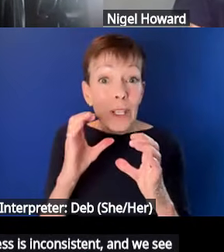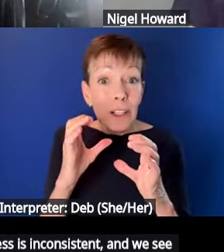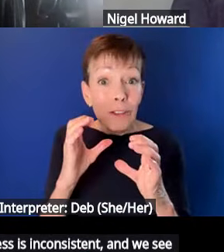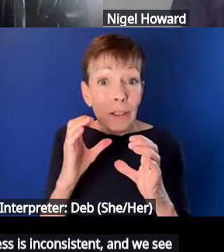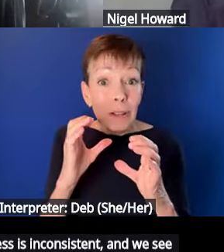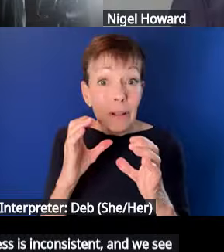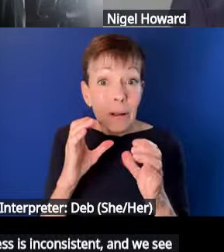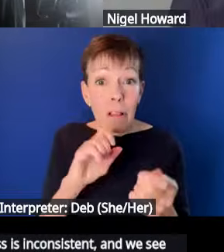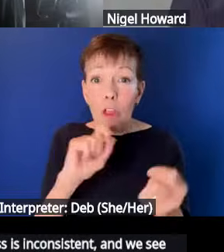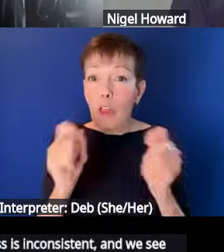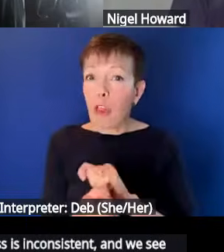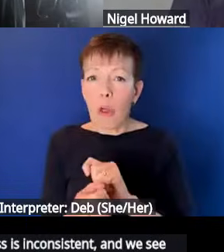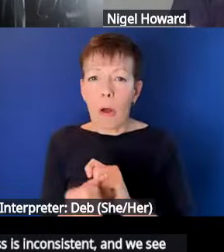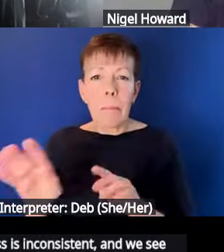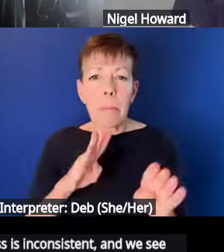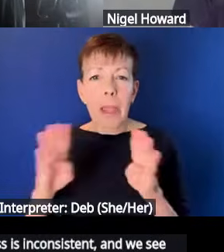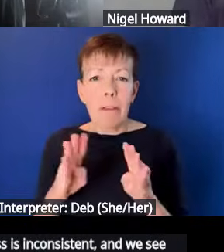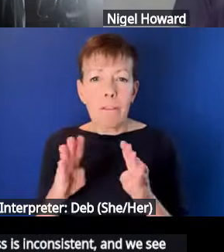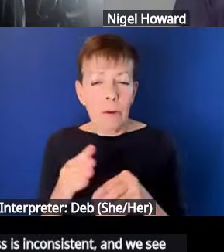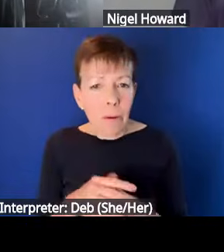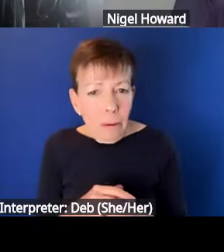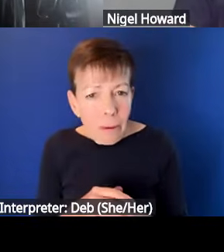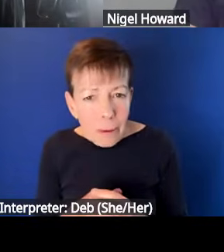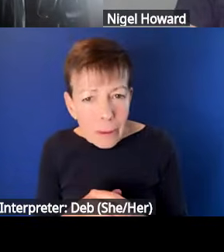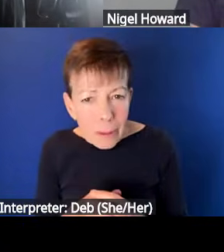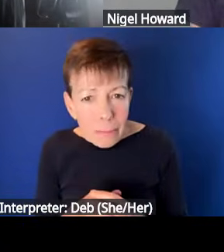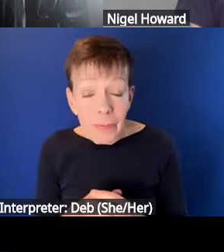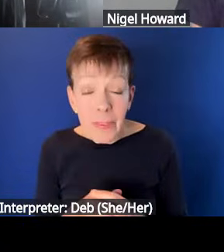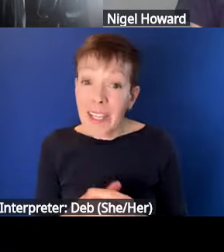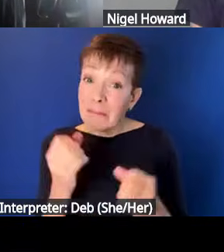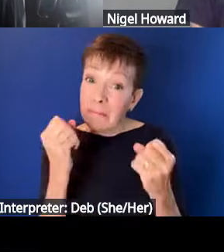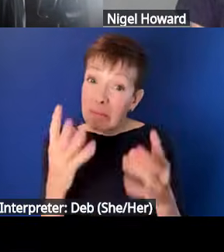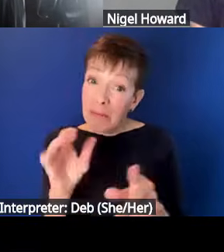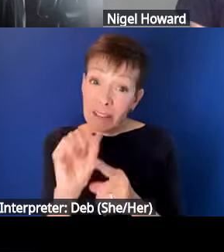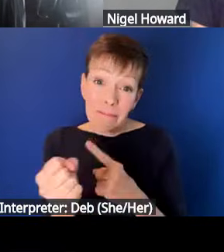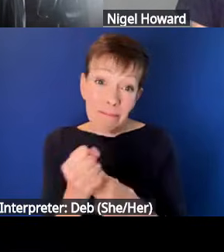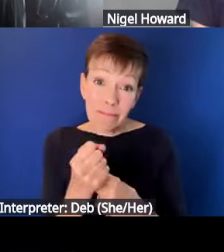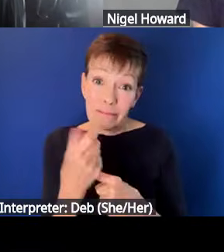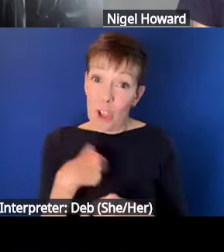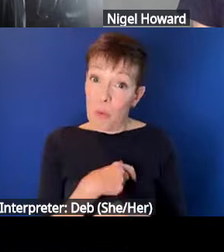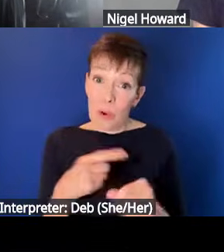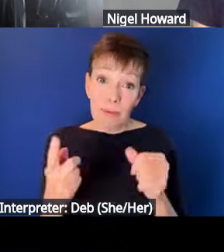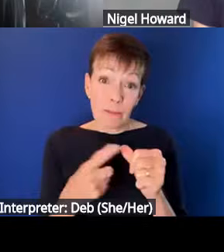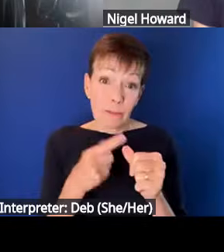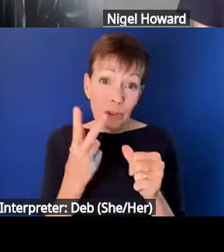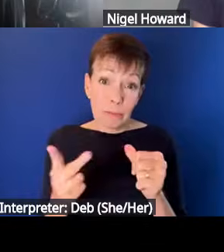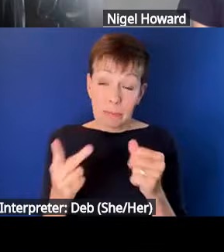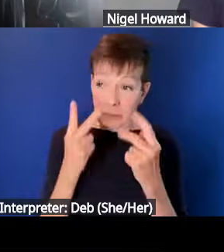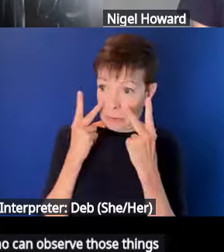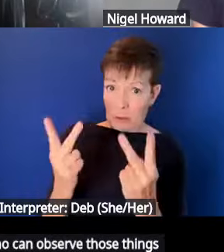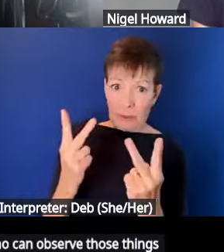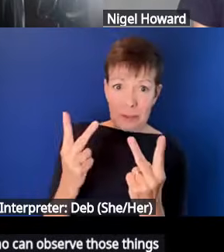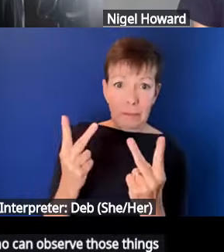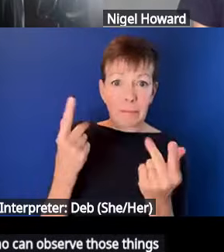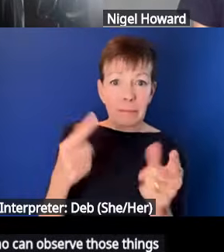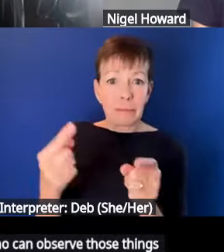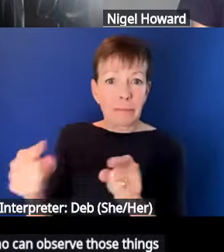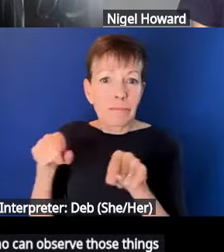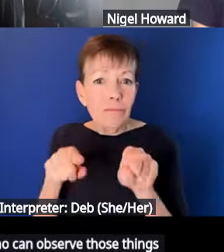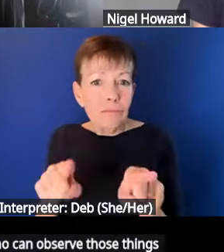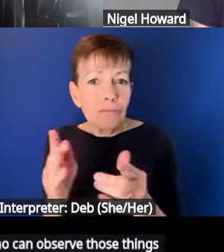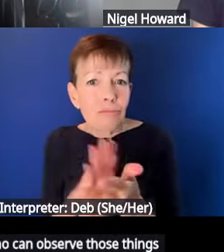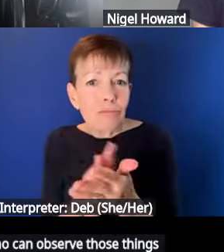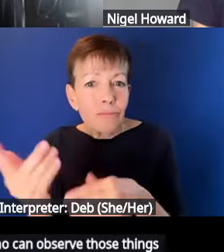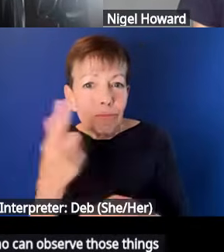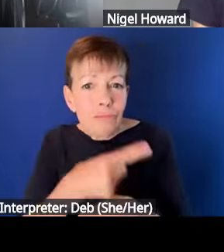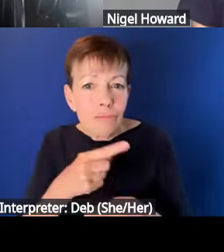challenges. In many cases, we are the only professionals who can observe those things throughout the school day. That